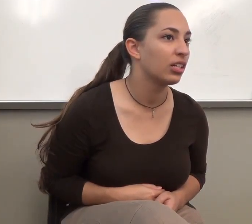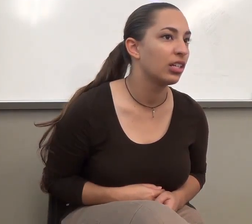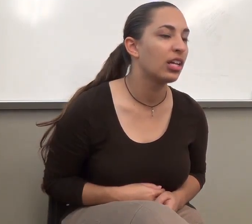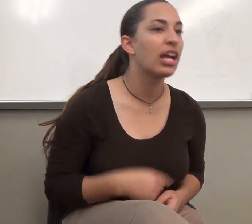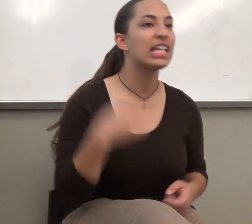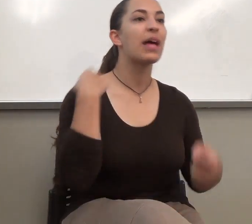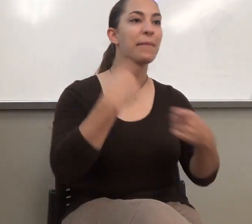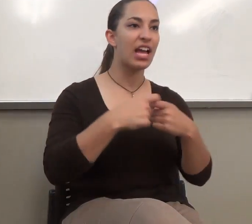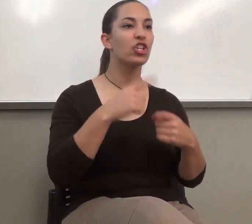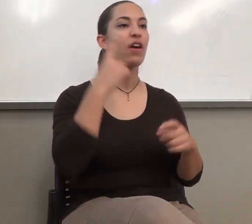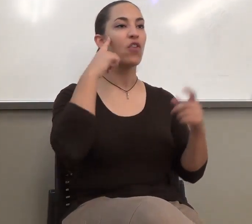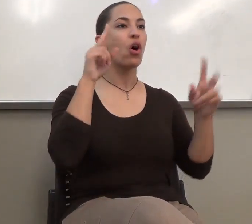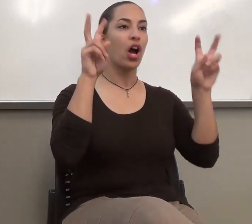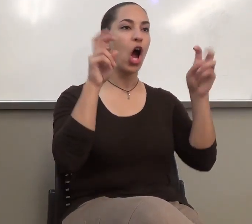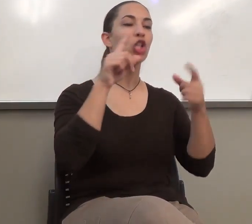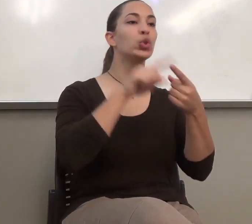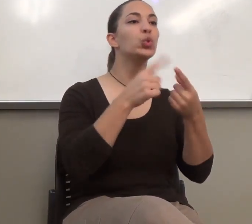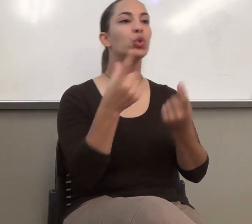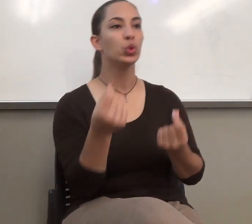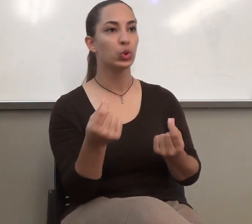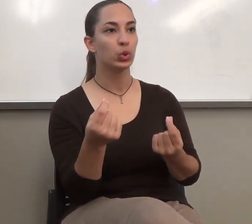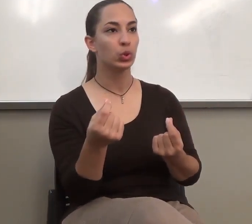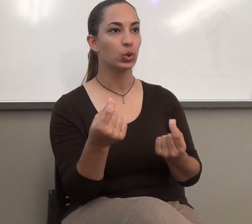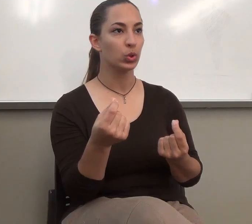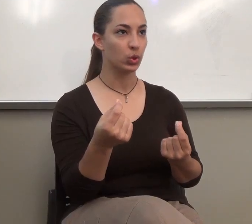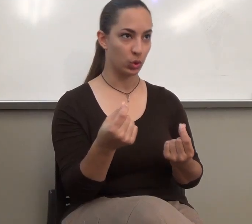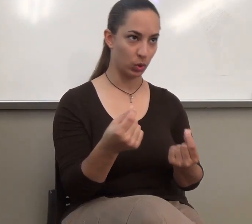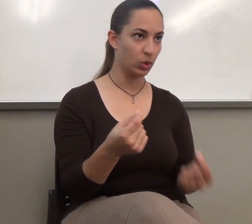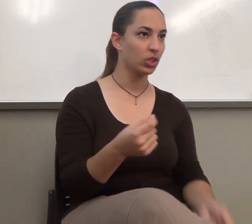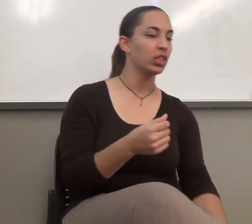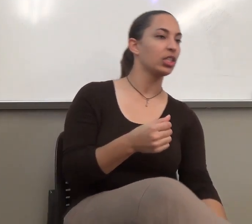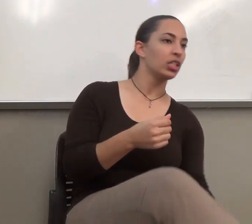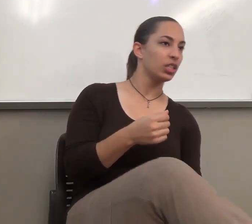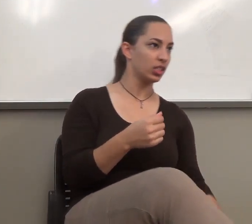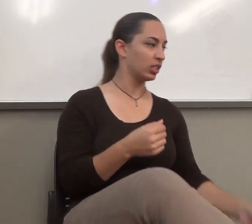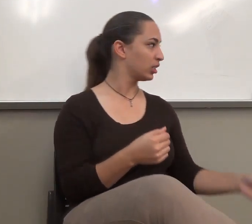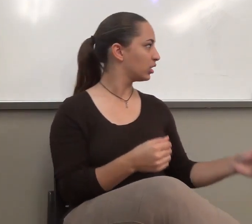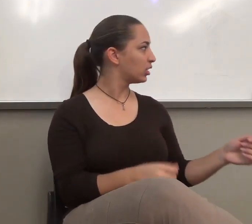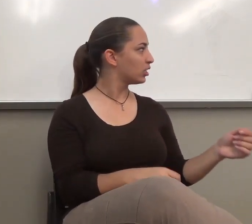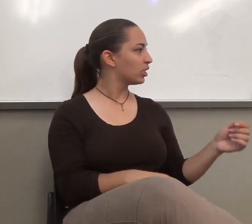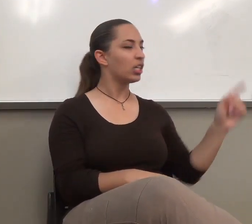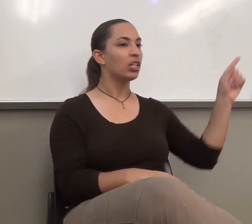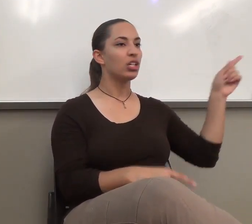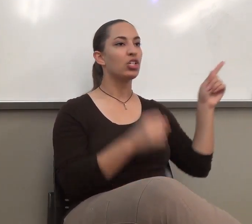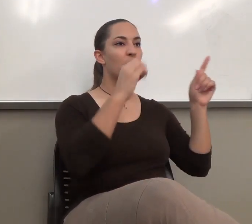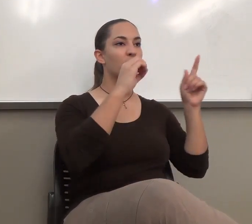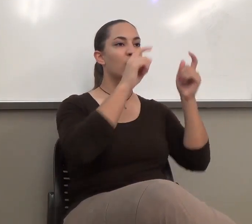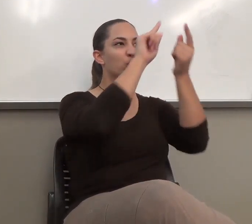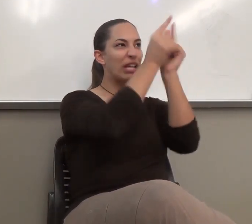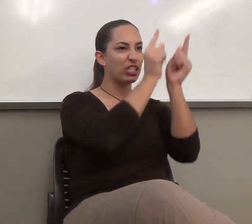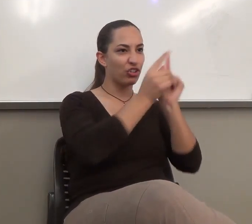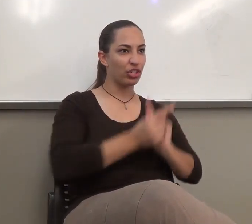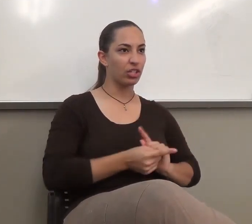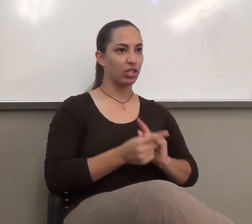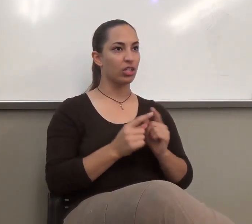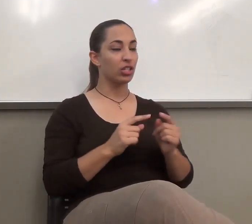What's this? Yes. Okay, yeah. Is this right? I don't know. Anyway, here's the point. Sandra, can you do the